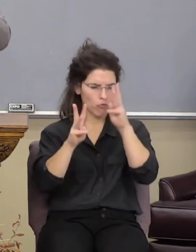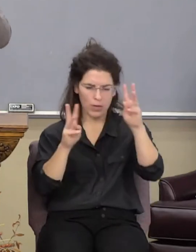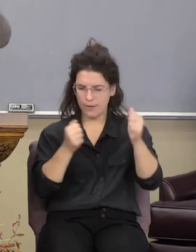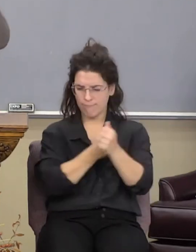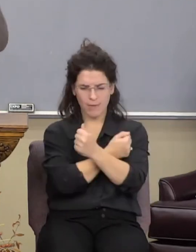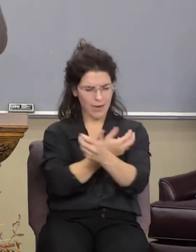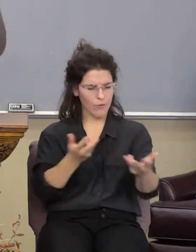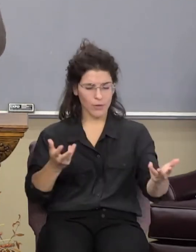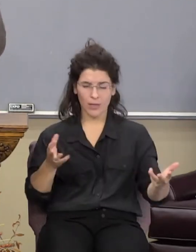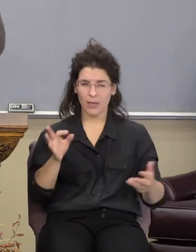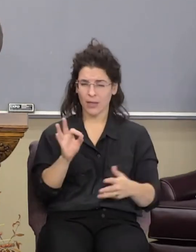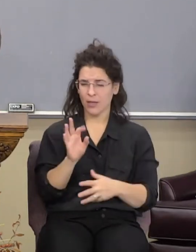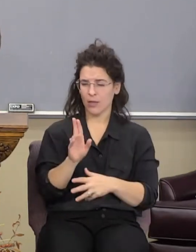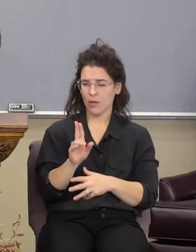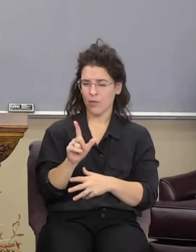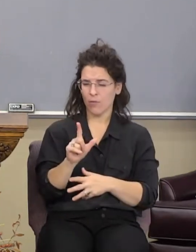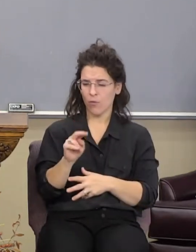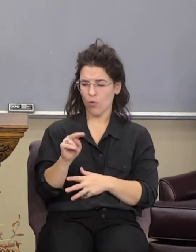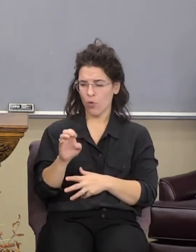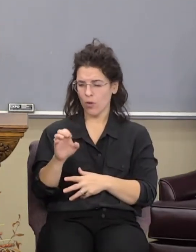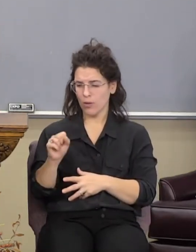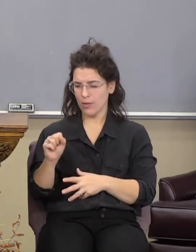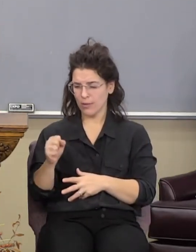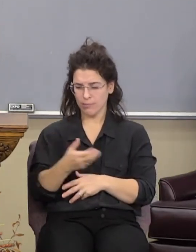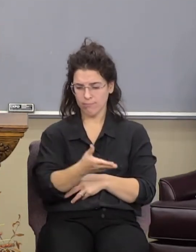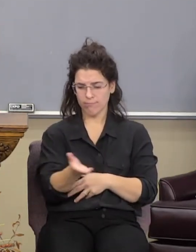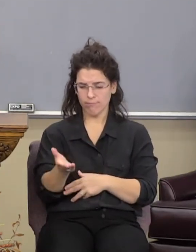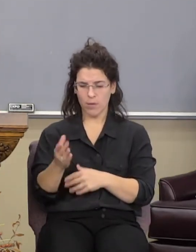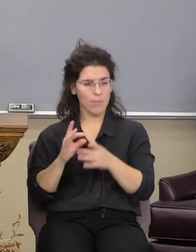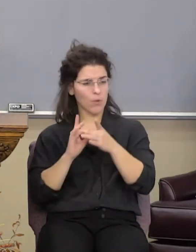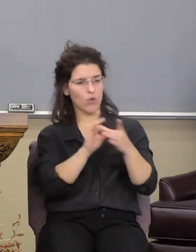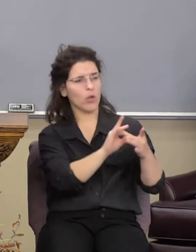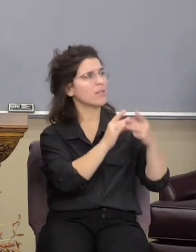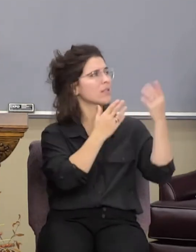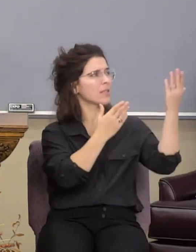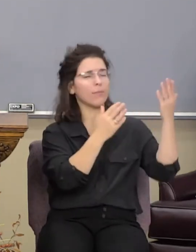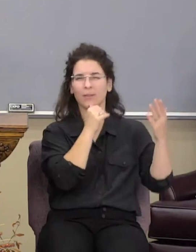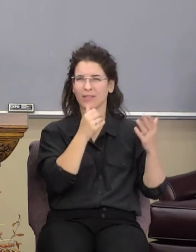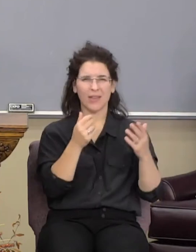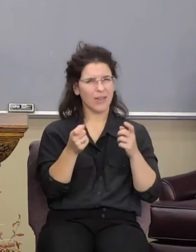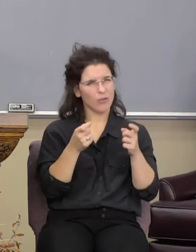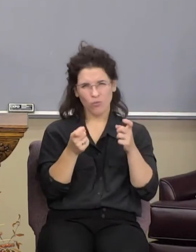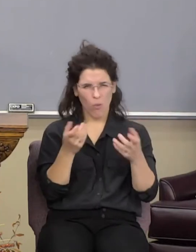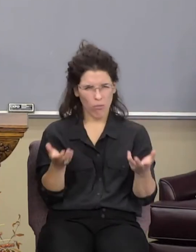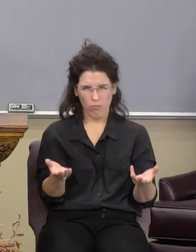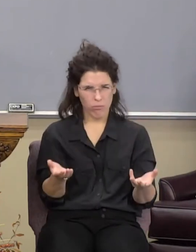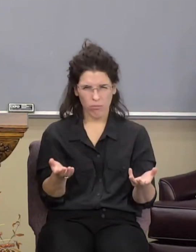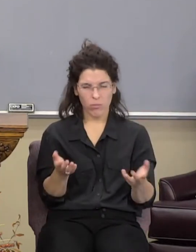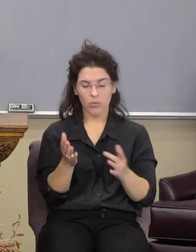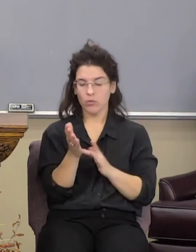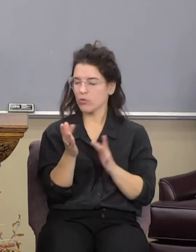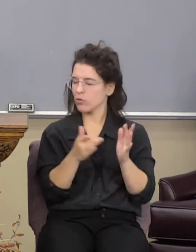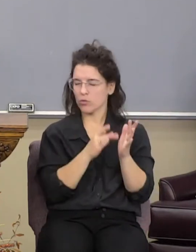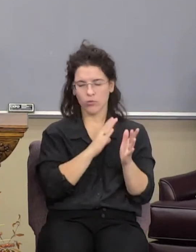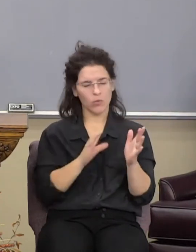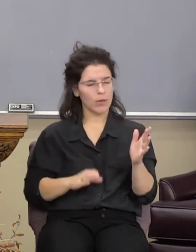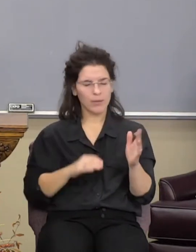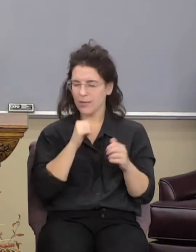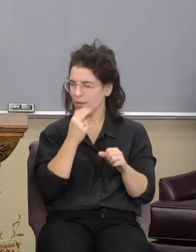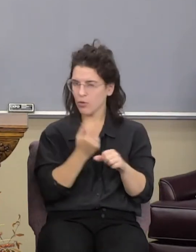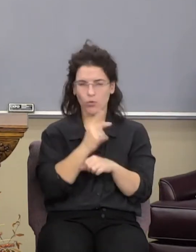The fullness, it belongs to him. But he's not in operational control. Jesus Christ is not